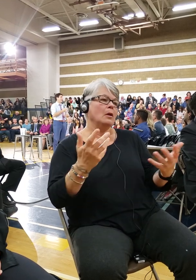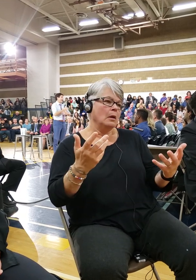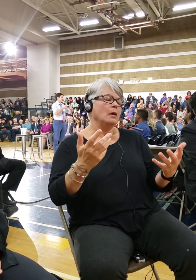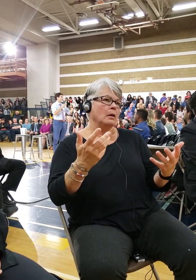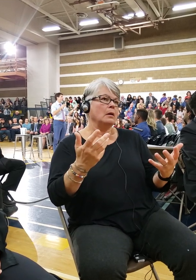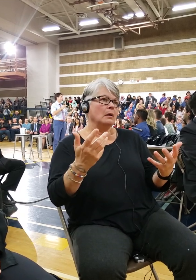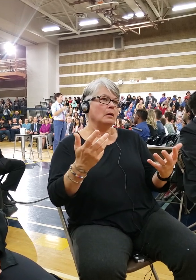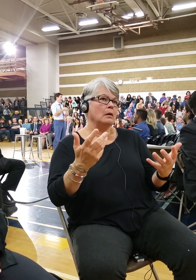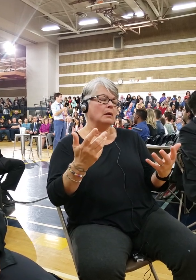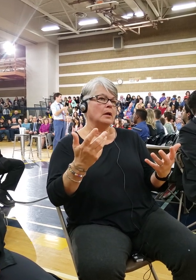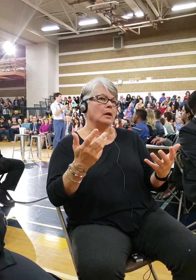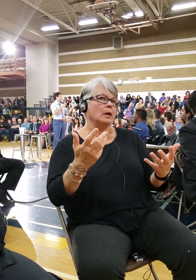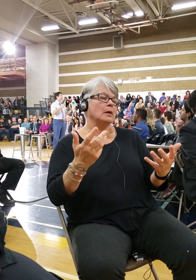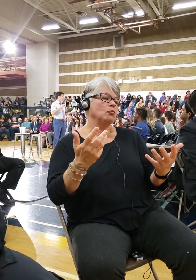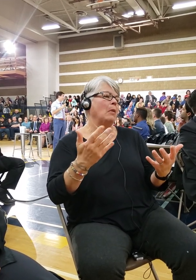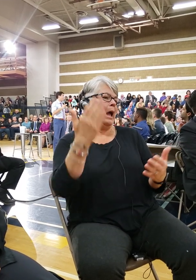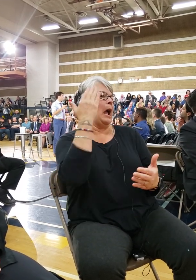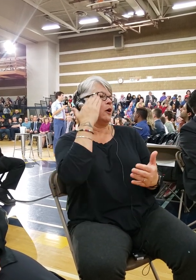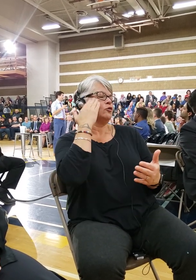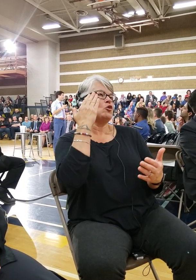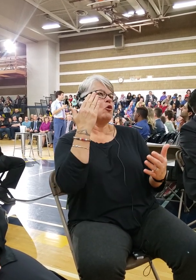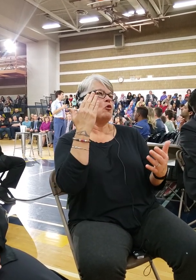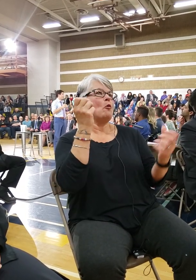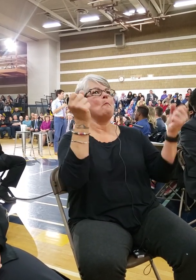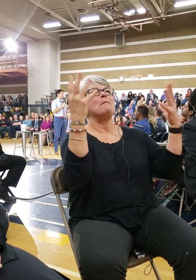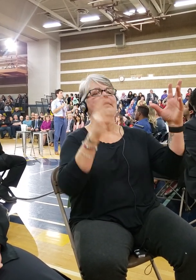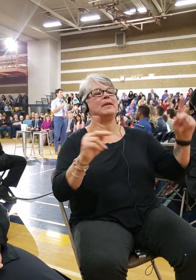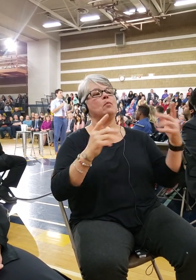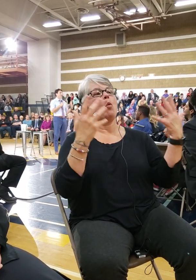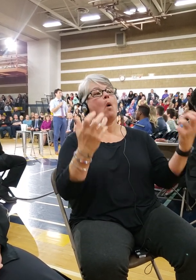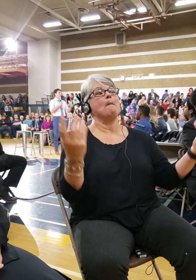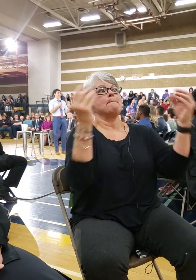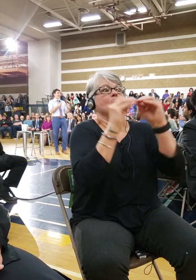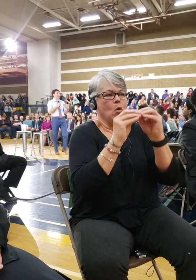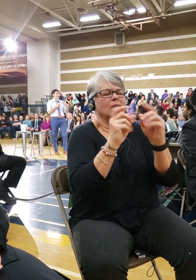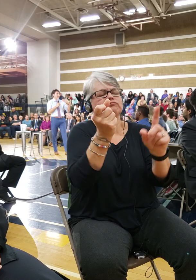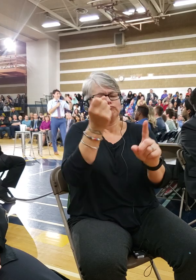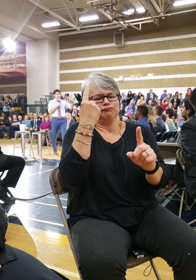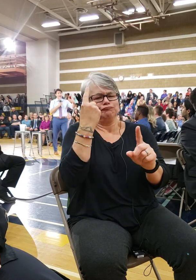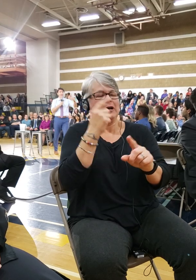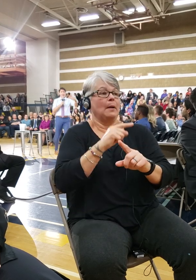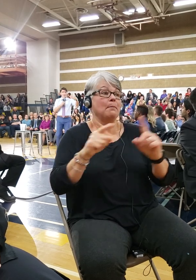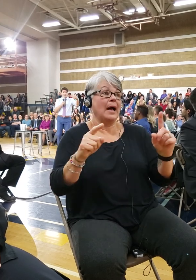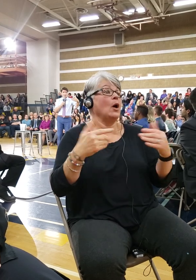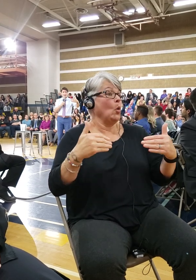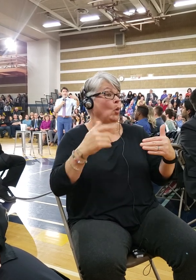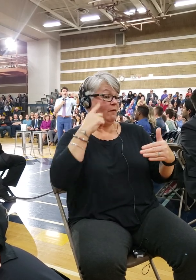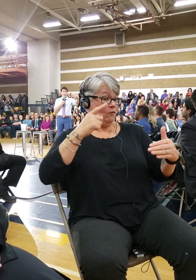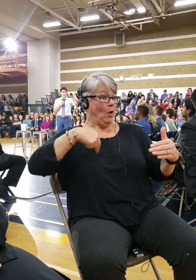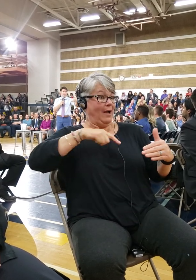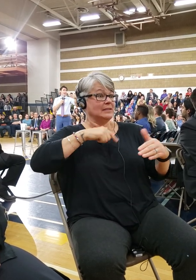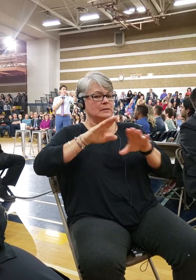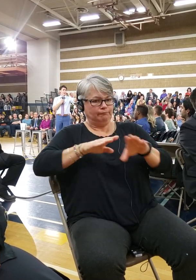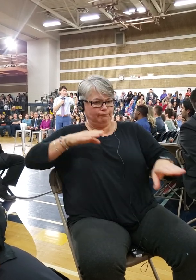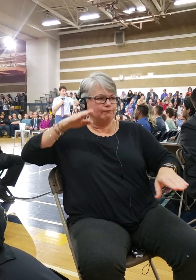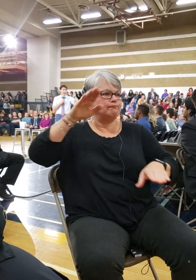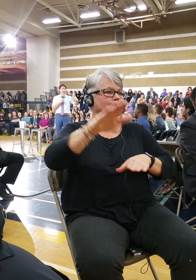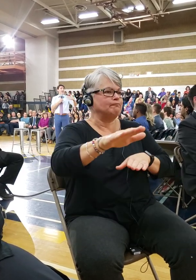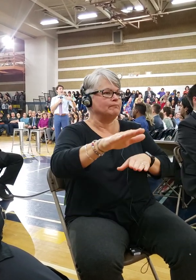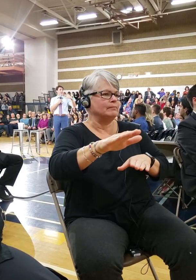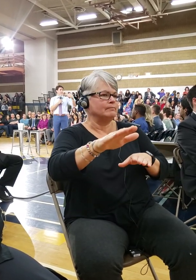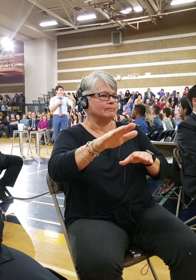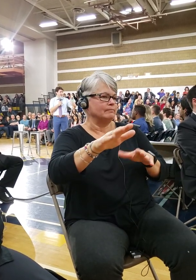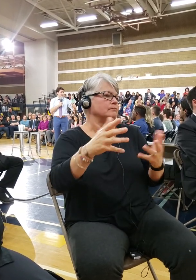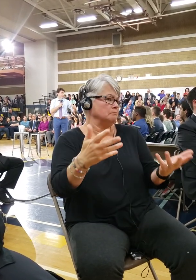doesn't go as far as many people would like or would want, but is a big step forward in a meaningful